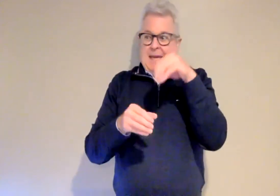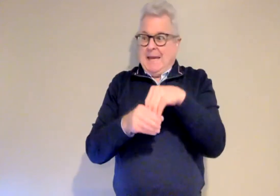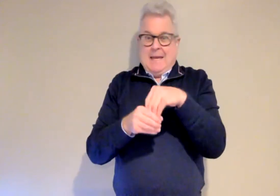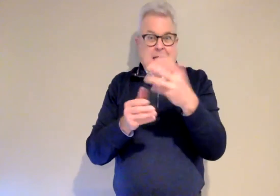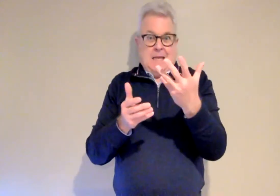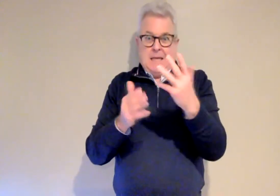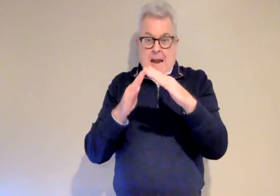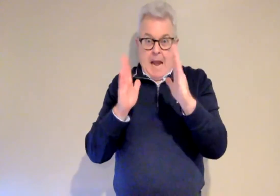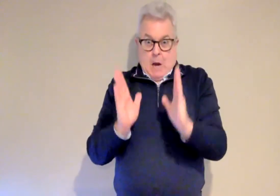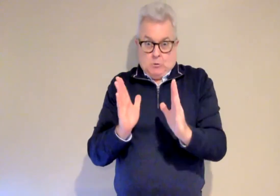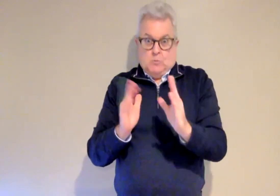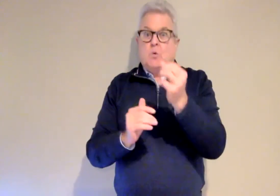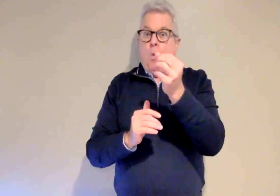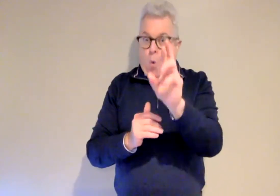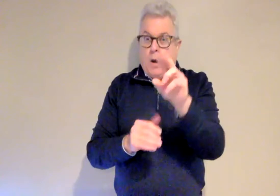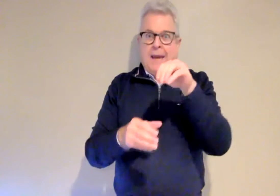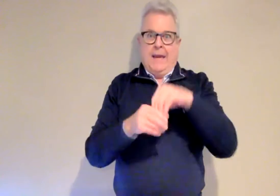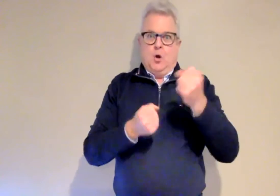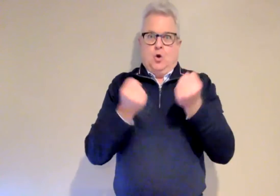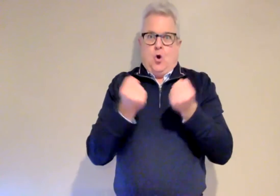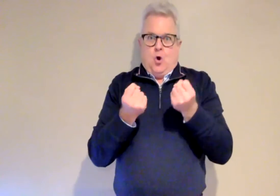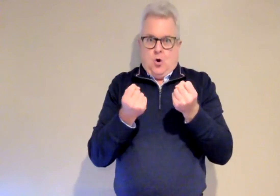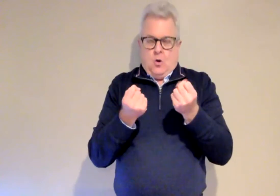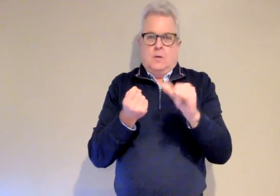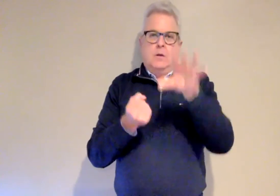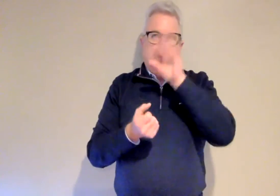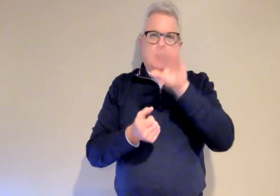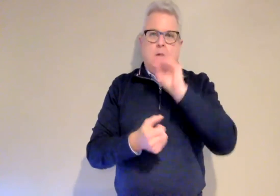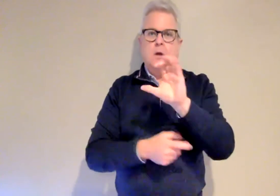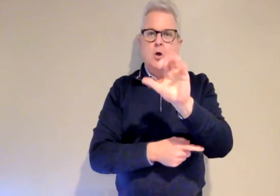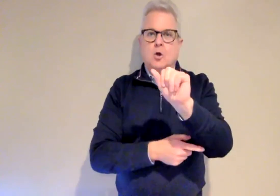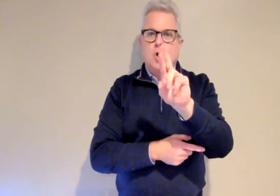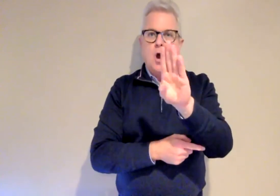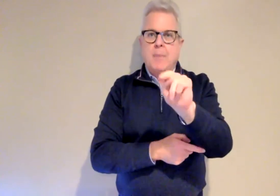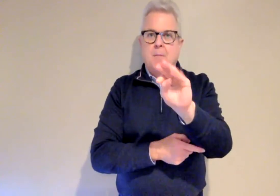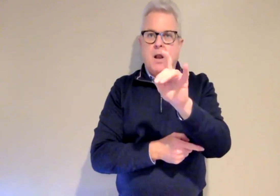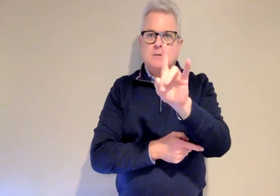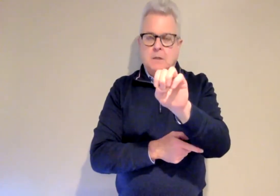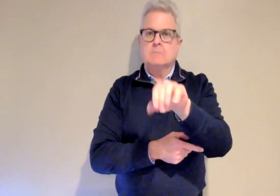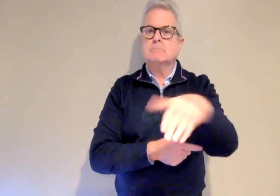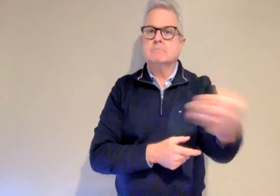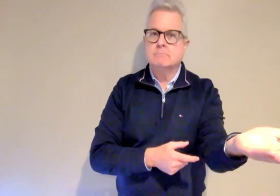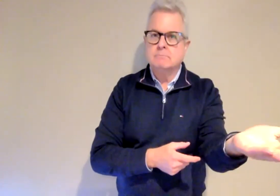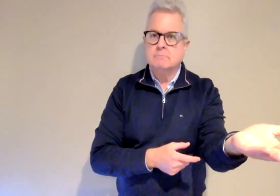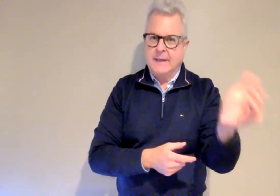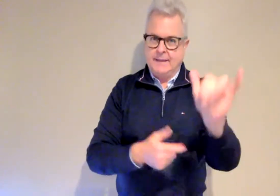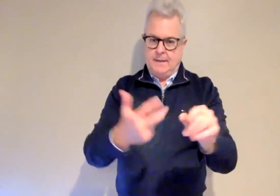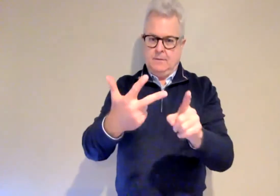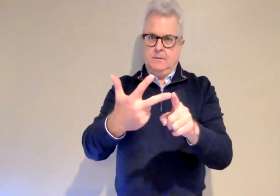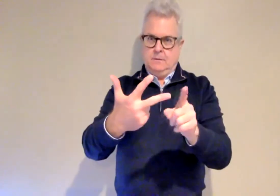means the source of heat that you're getting in your house that is not natural heat, or perhaps maybe from being in